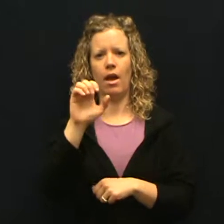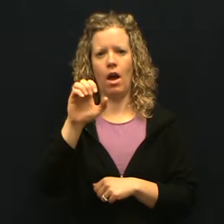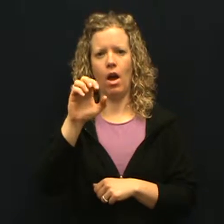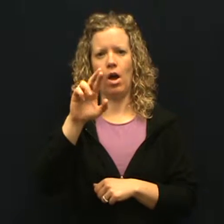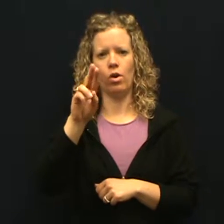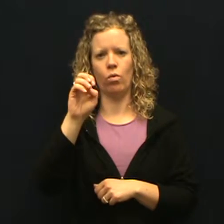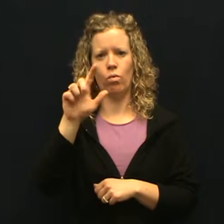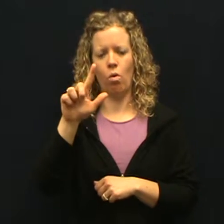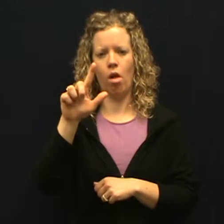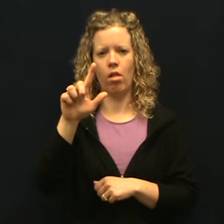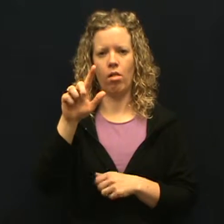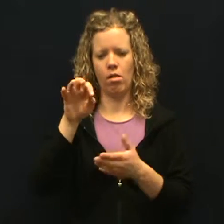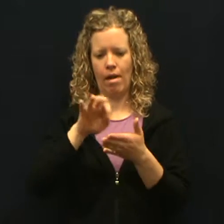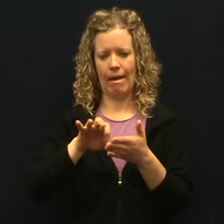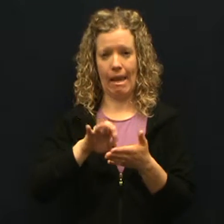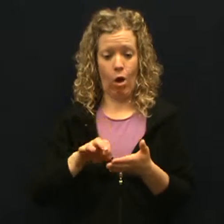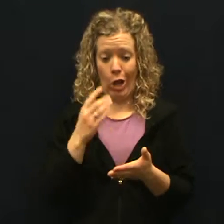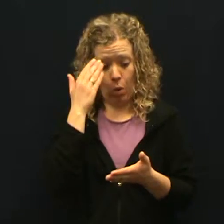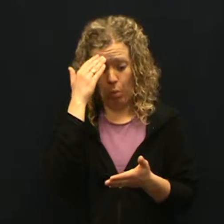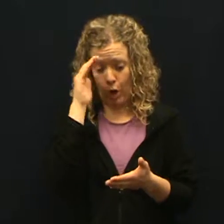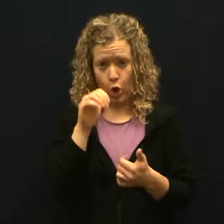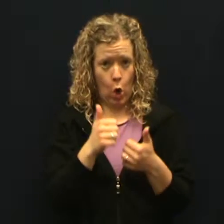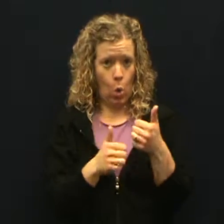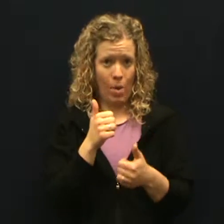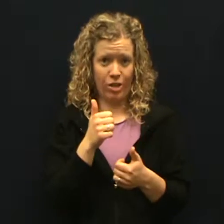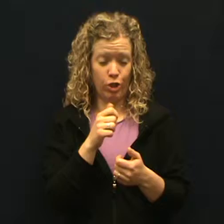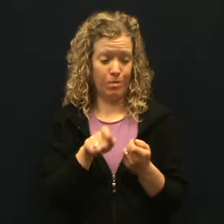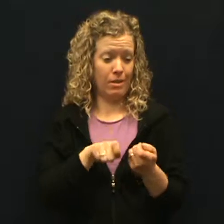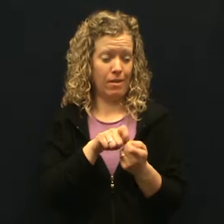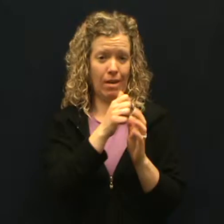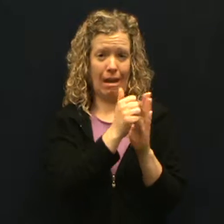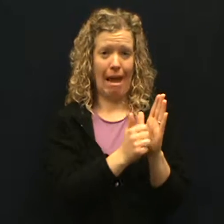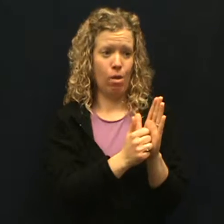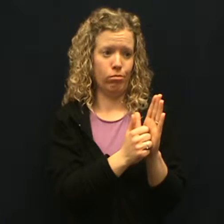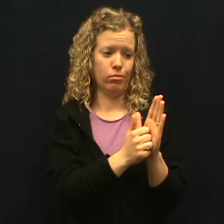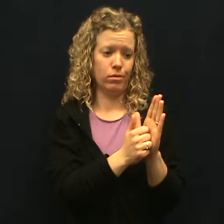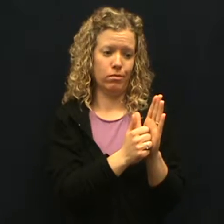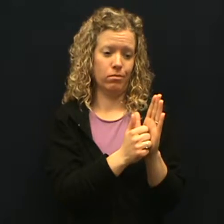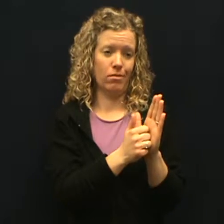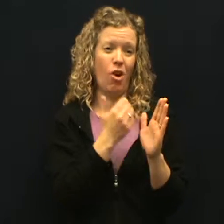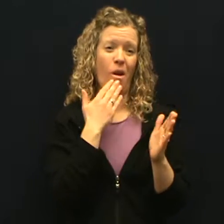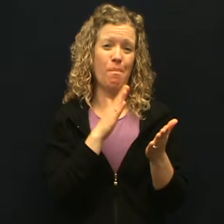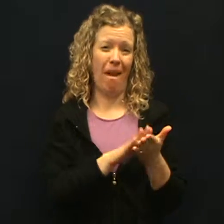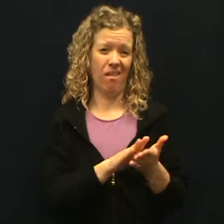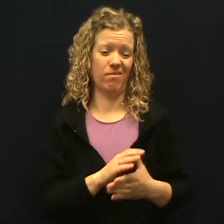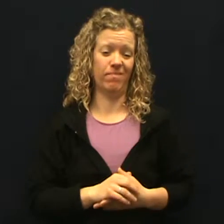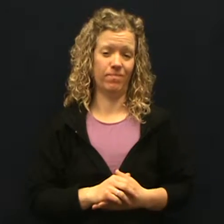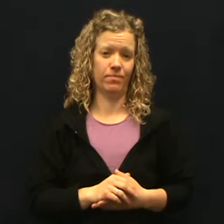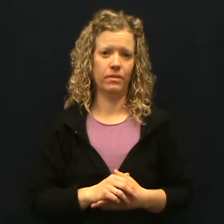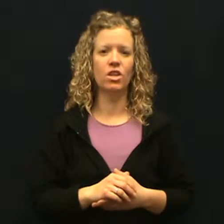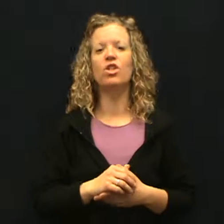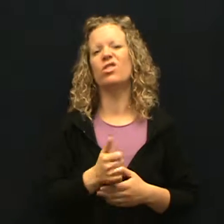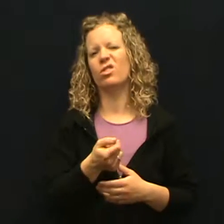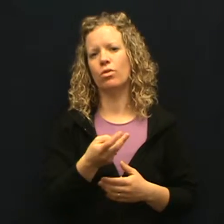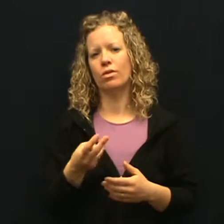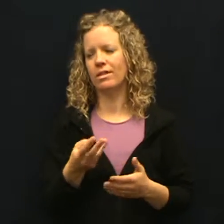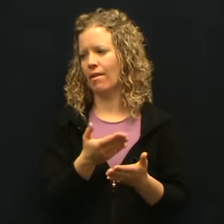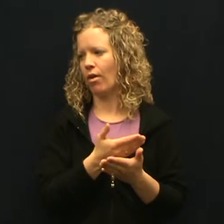which specific accounts are going to be bad. This slide shows us several things. First, it shows the timing of when we